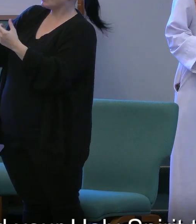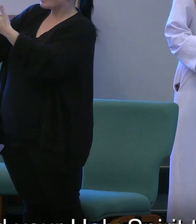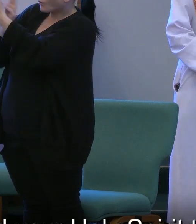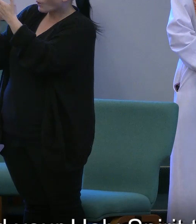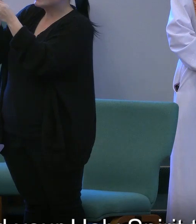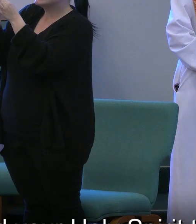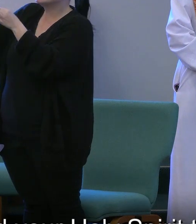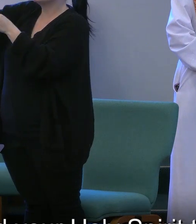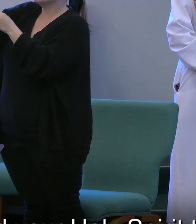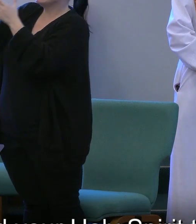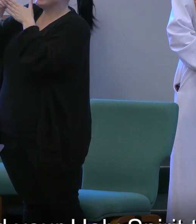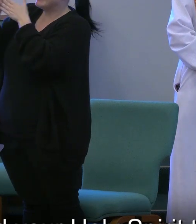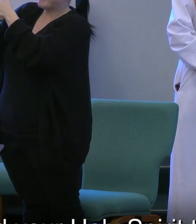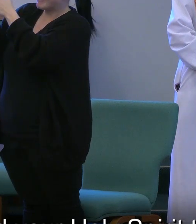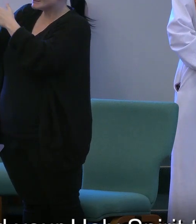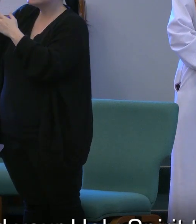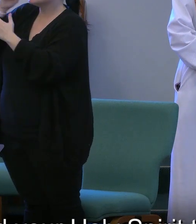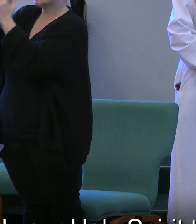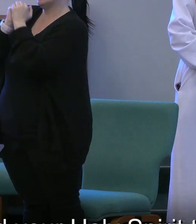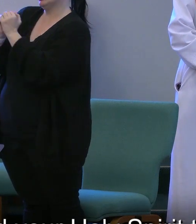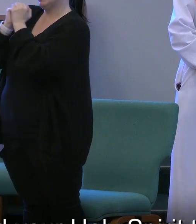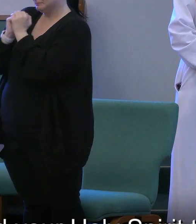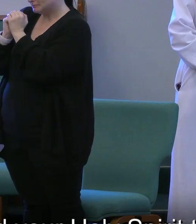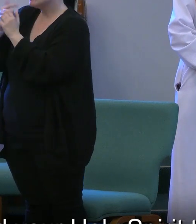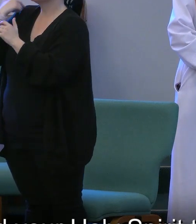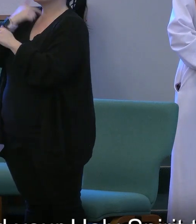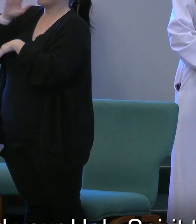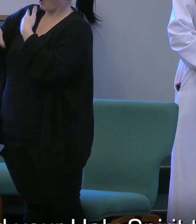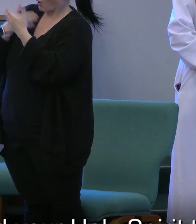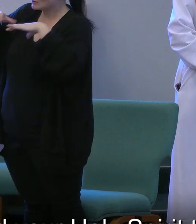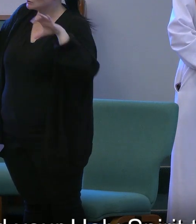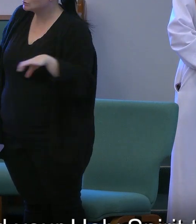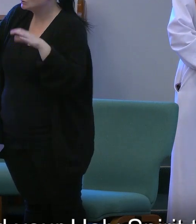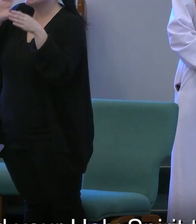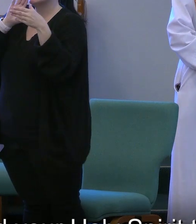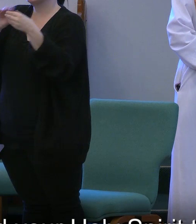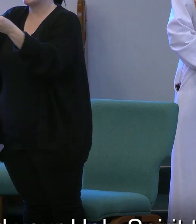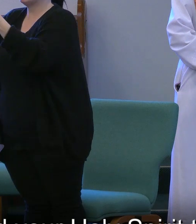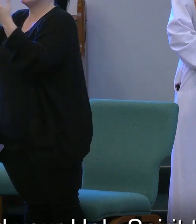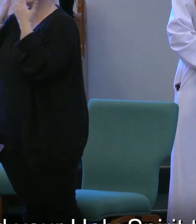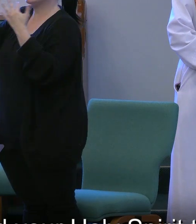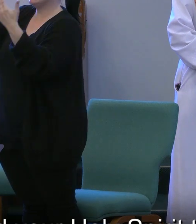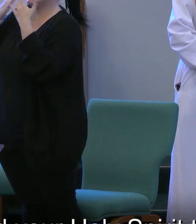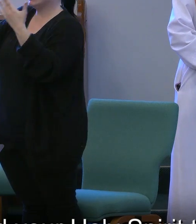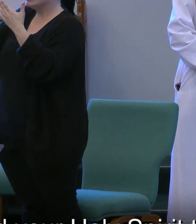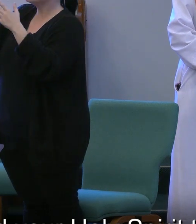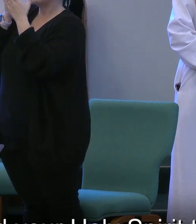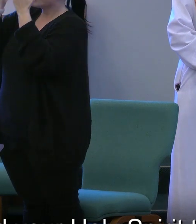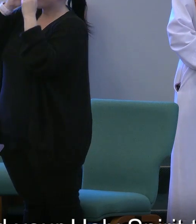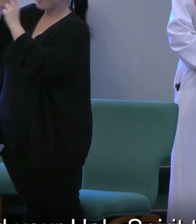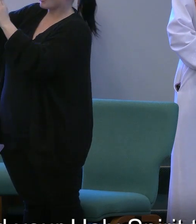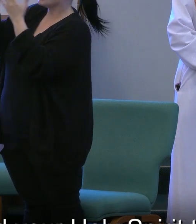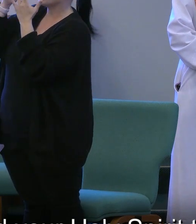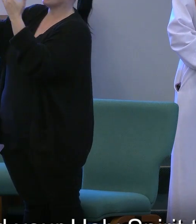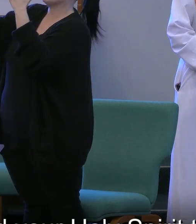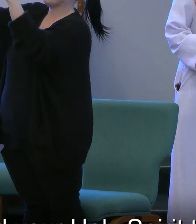Holy Spirit to guide us in our worship. May all we do, say, and sing bring honor